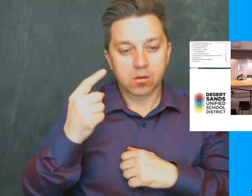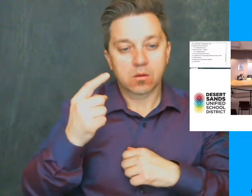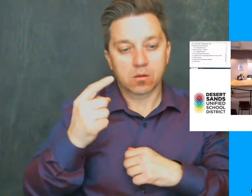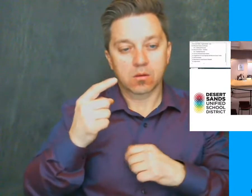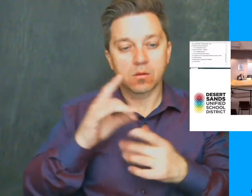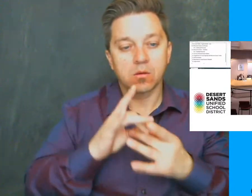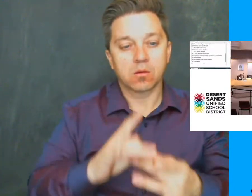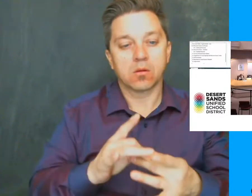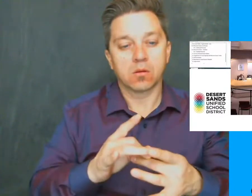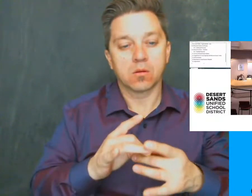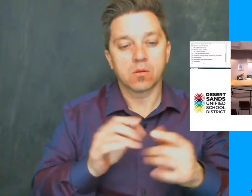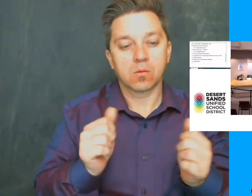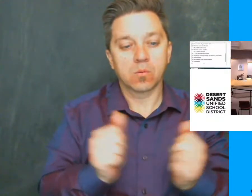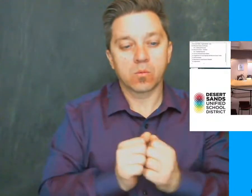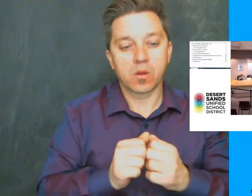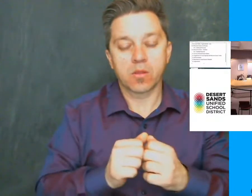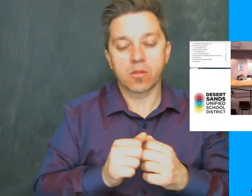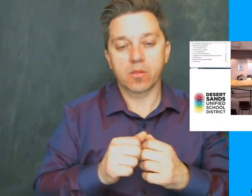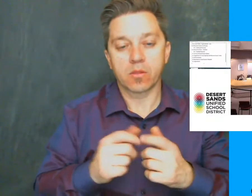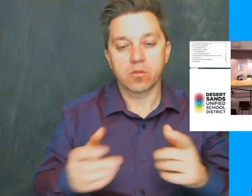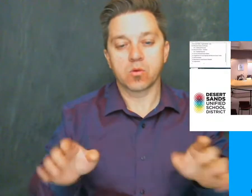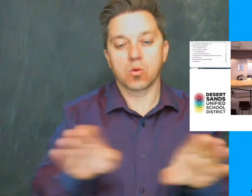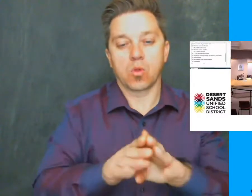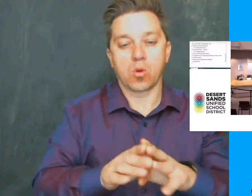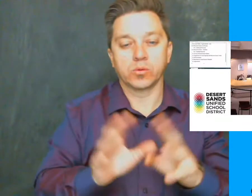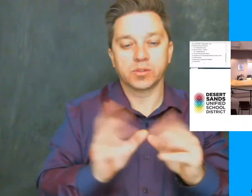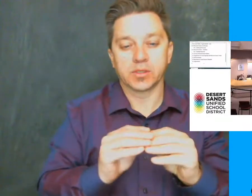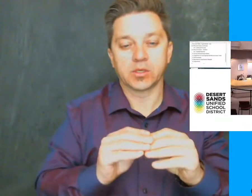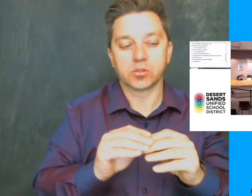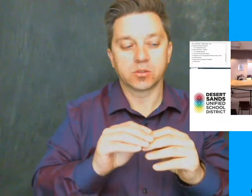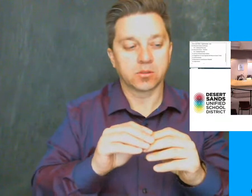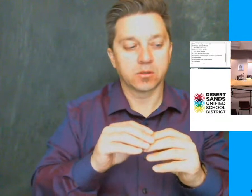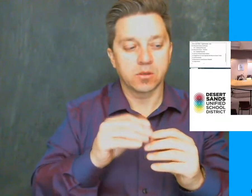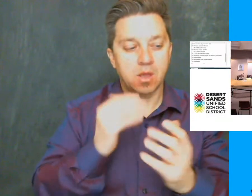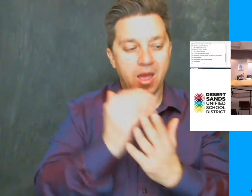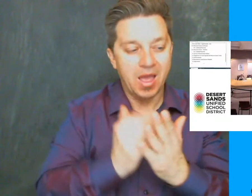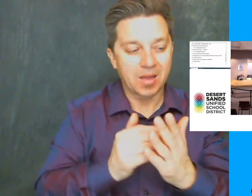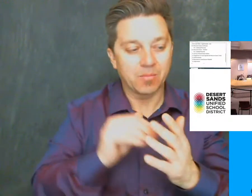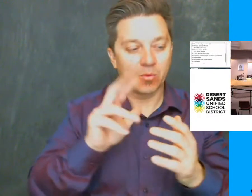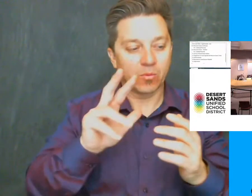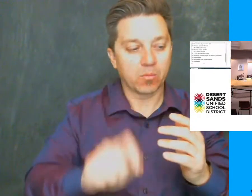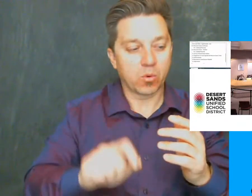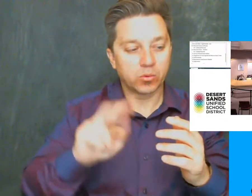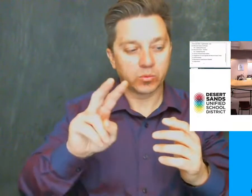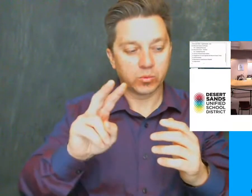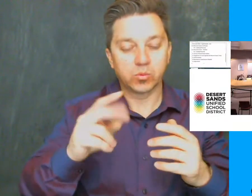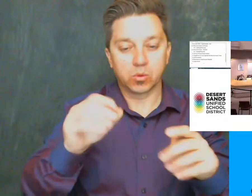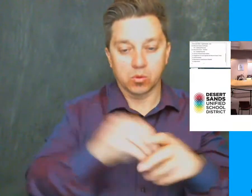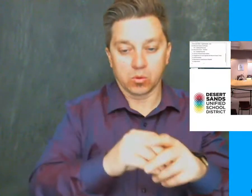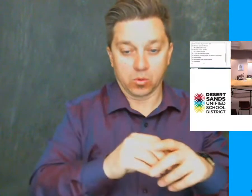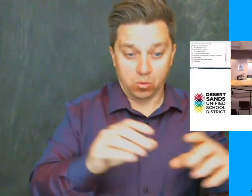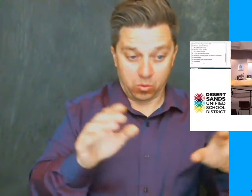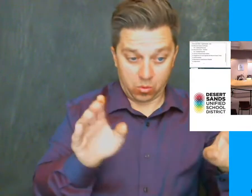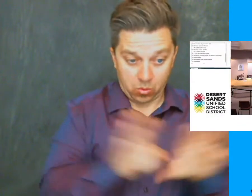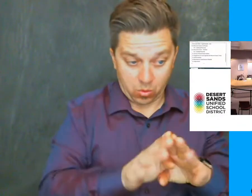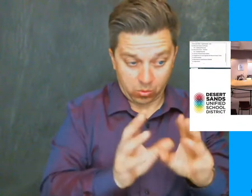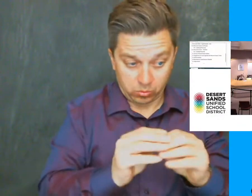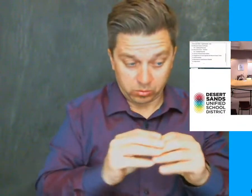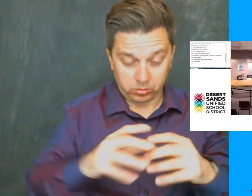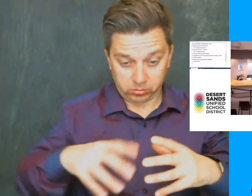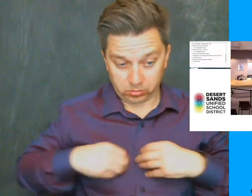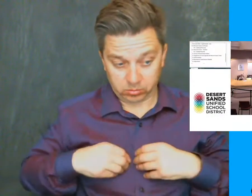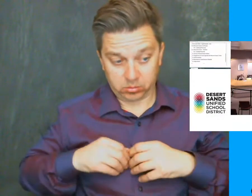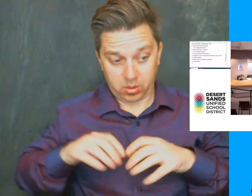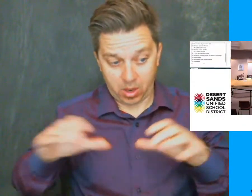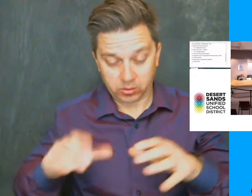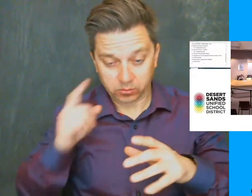reference to closed session, item 3.2. In closed session, the board took action to accept the suspension of classified employee